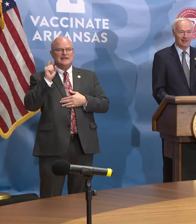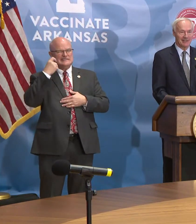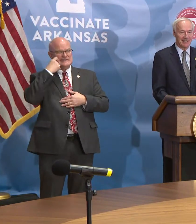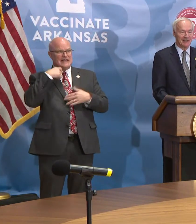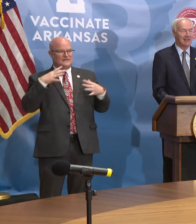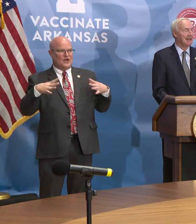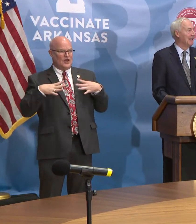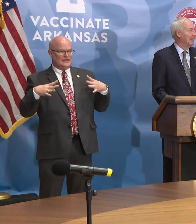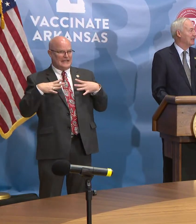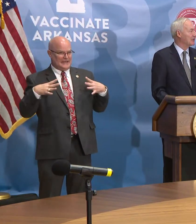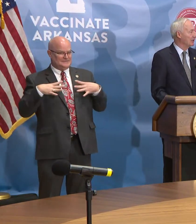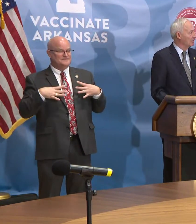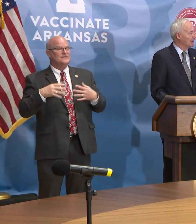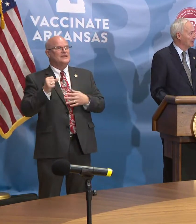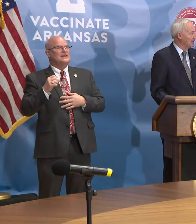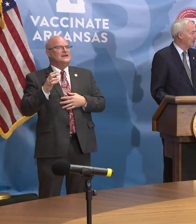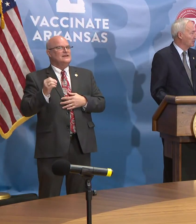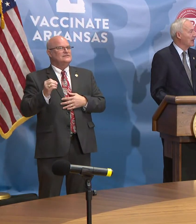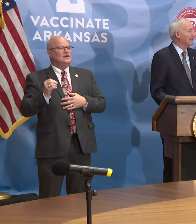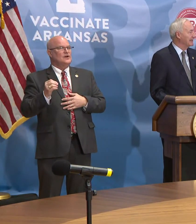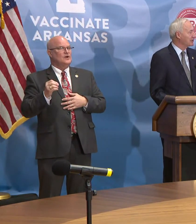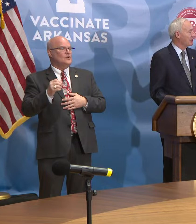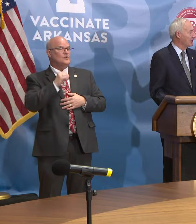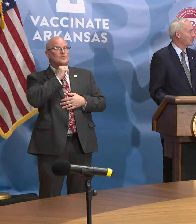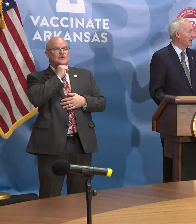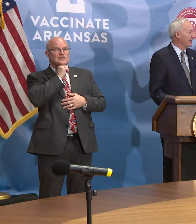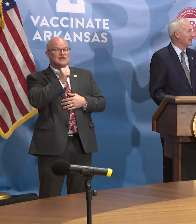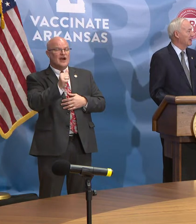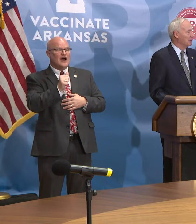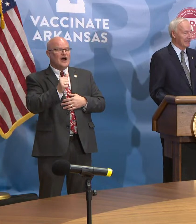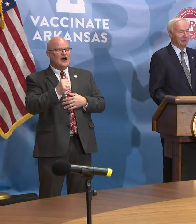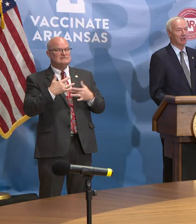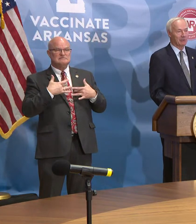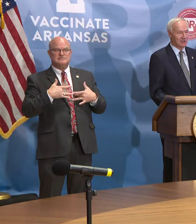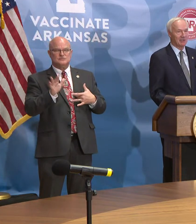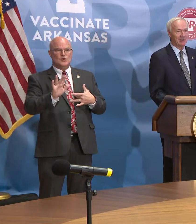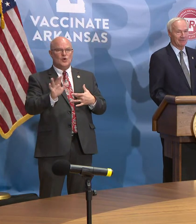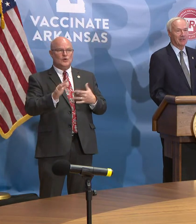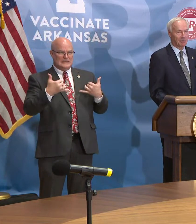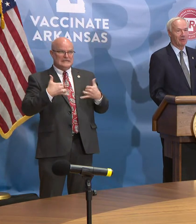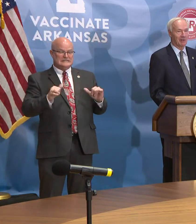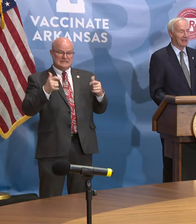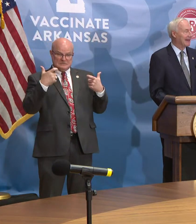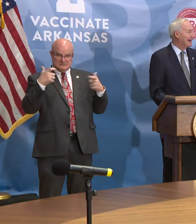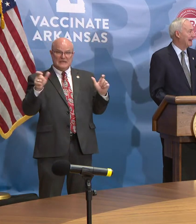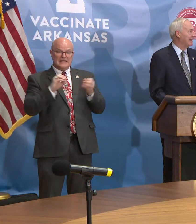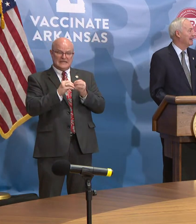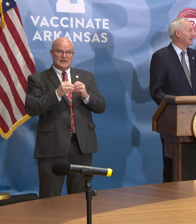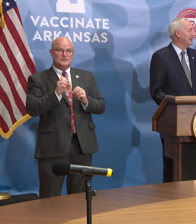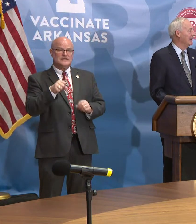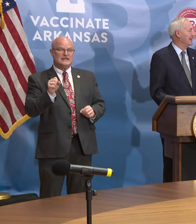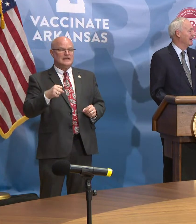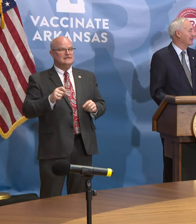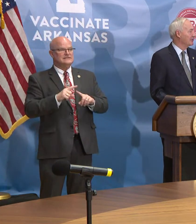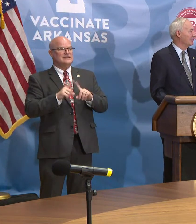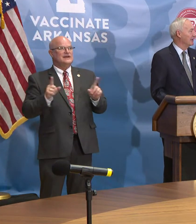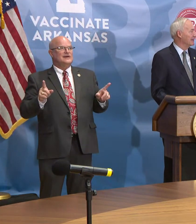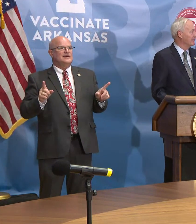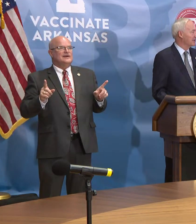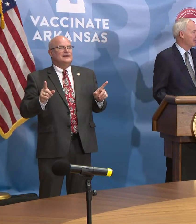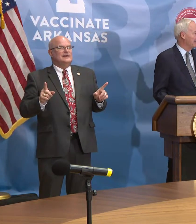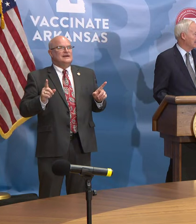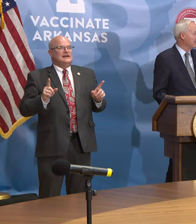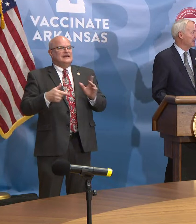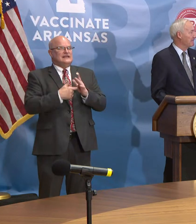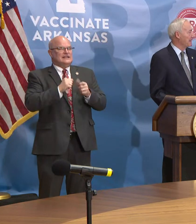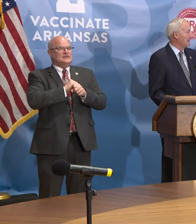of a holiday. And so we're not discouraged by that number, even though it's still extraordinarily high during